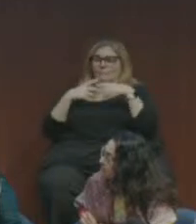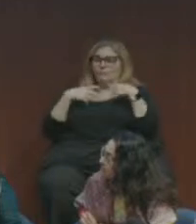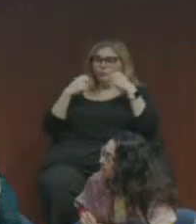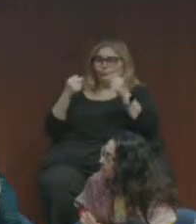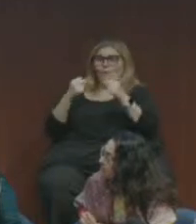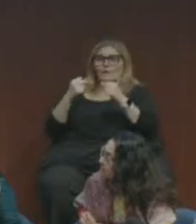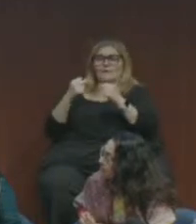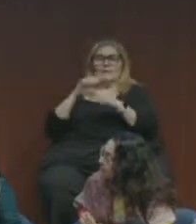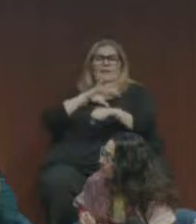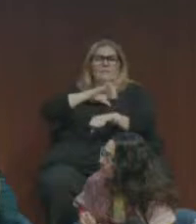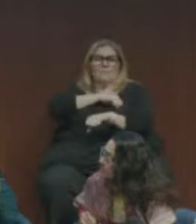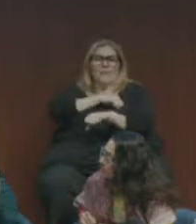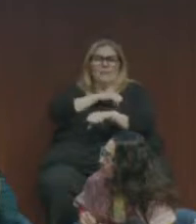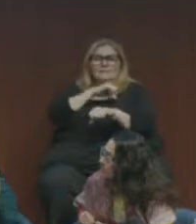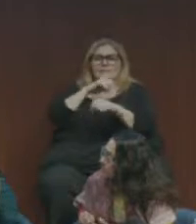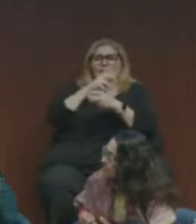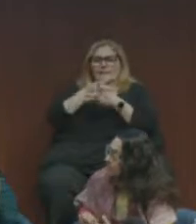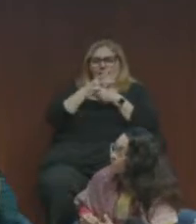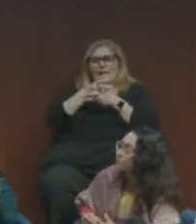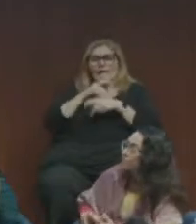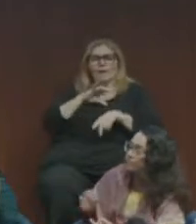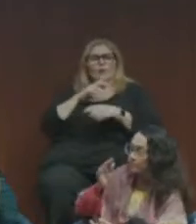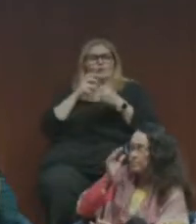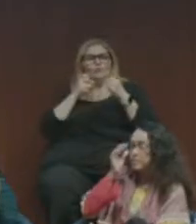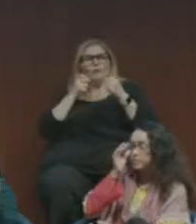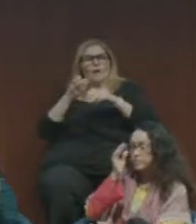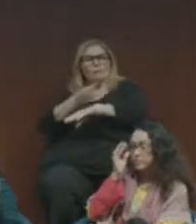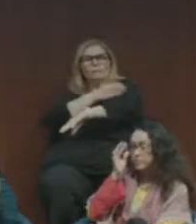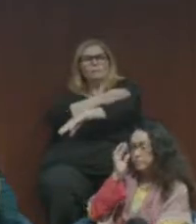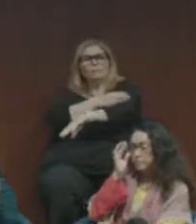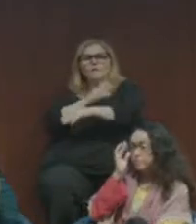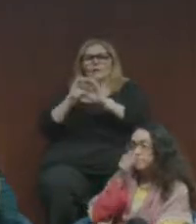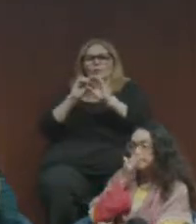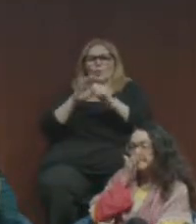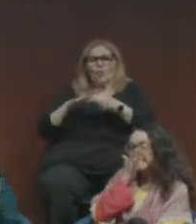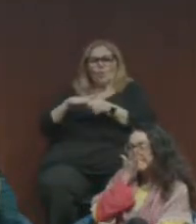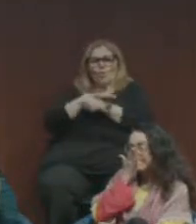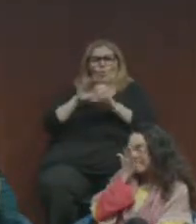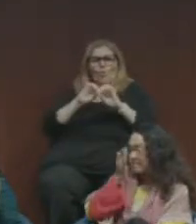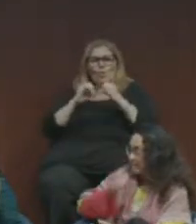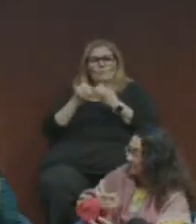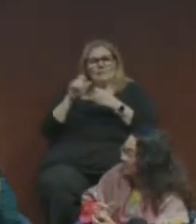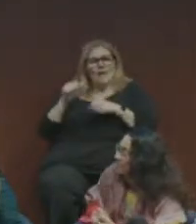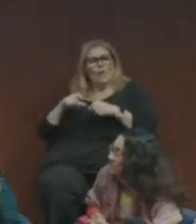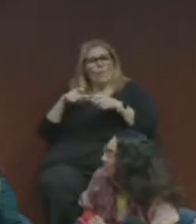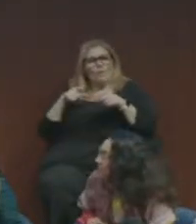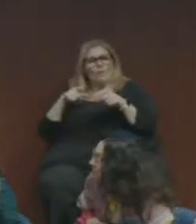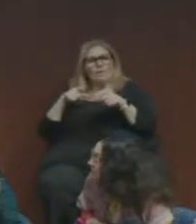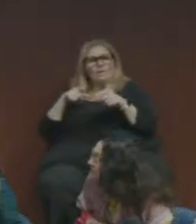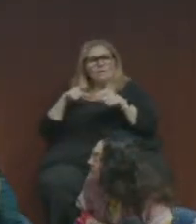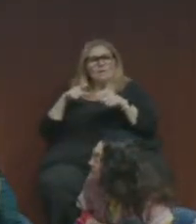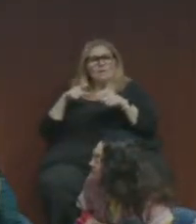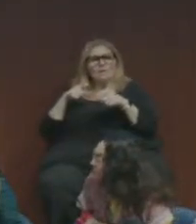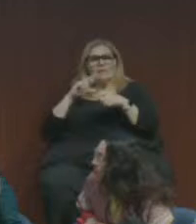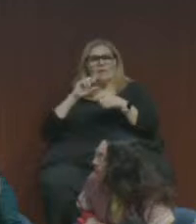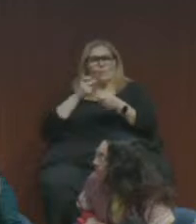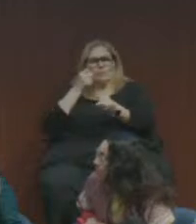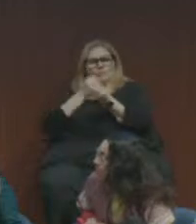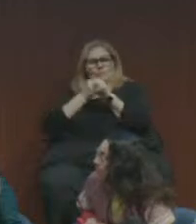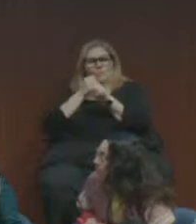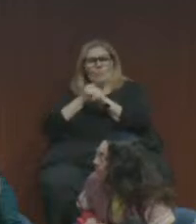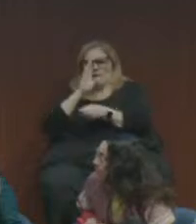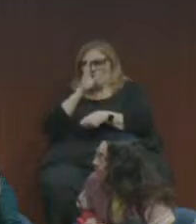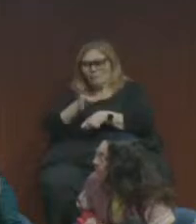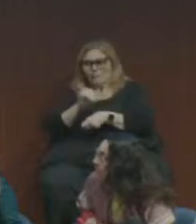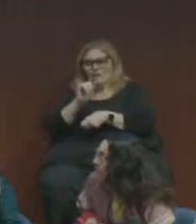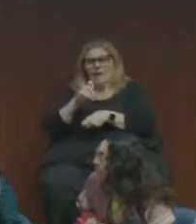of the Palestinian care, strengthening of the local organization that will dictate that will support care based